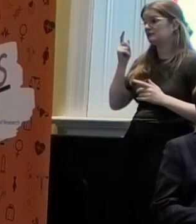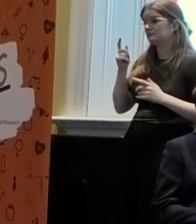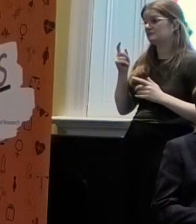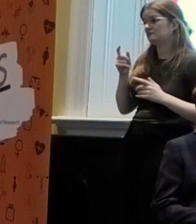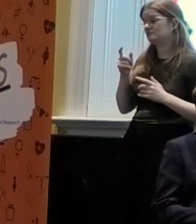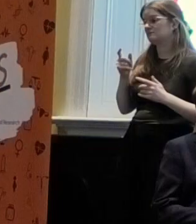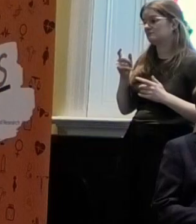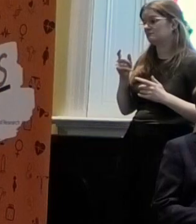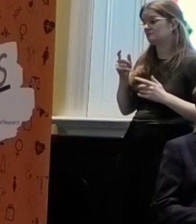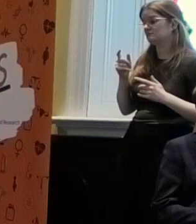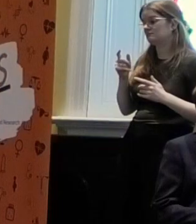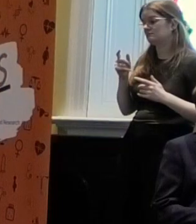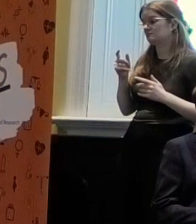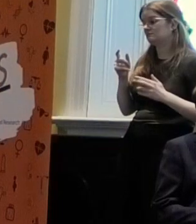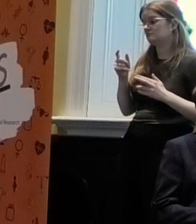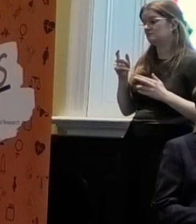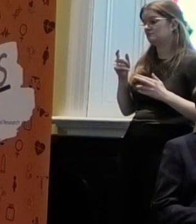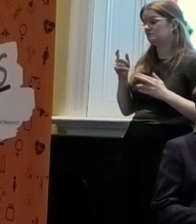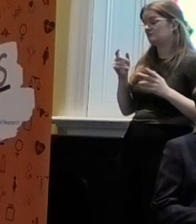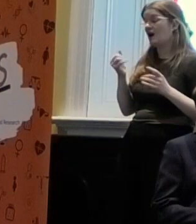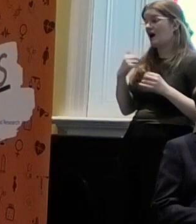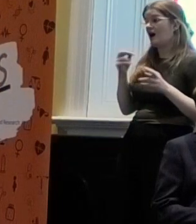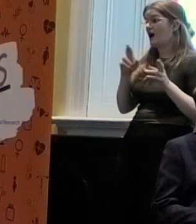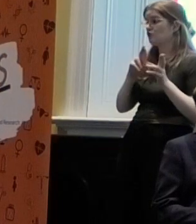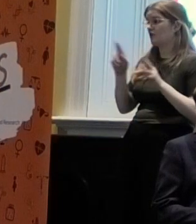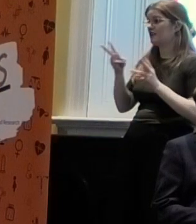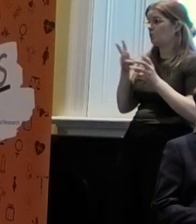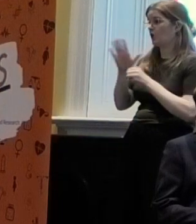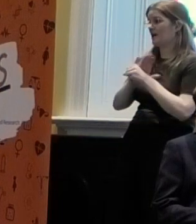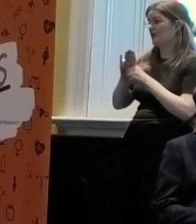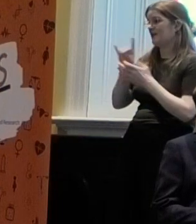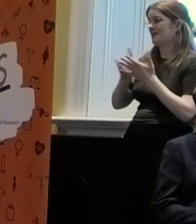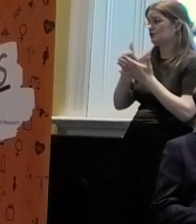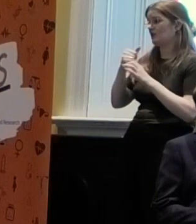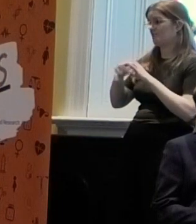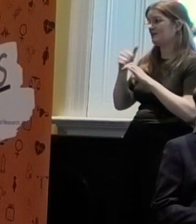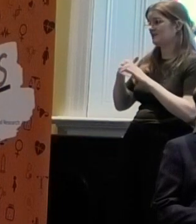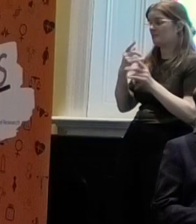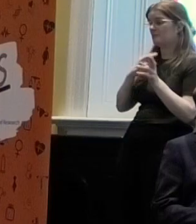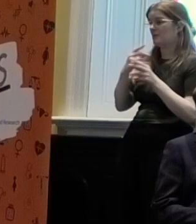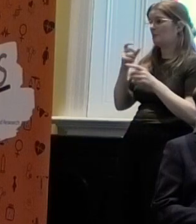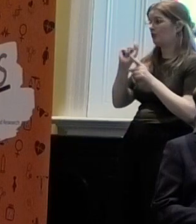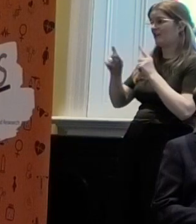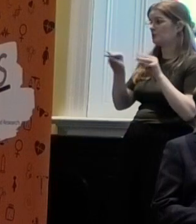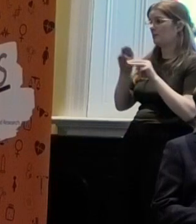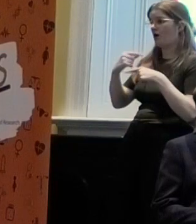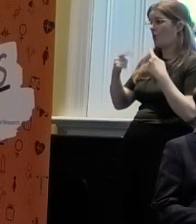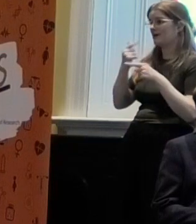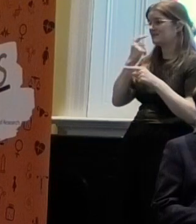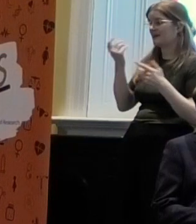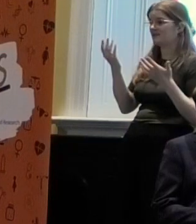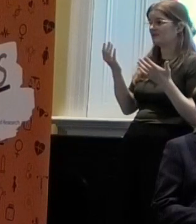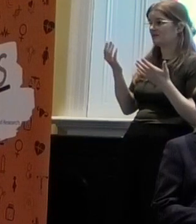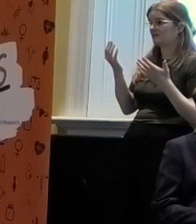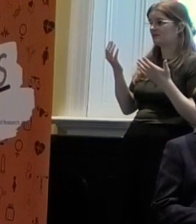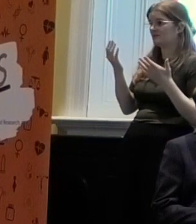I run frequently in the college events looking at the history of medicine, and one of the things that the clinicians who come to them say is that they was doing sometimes